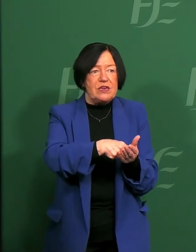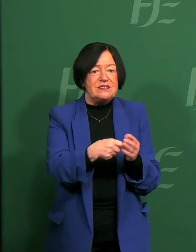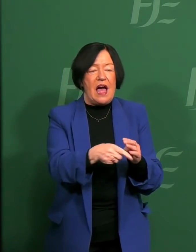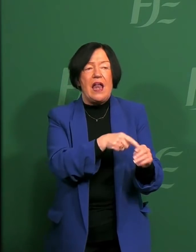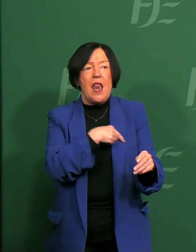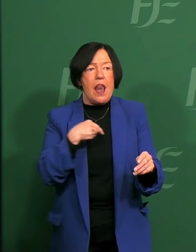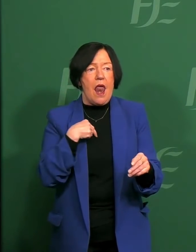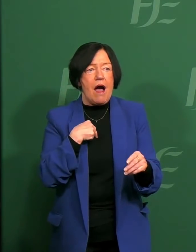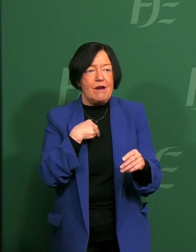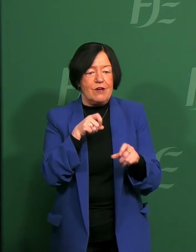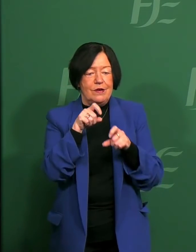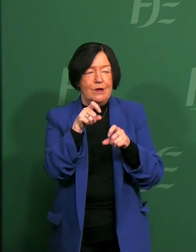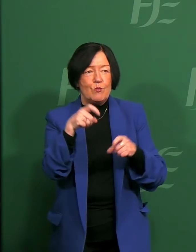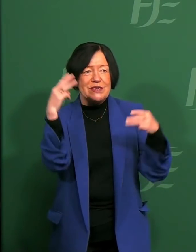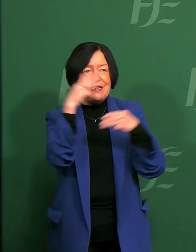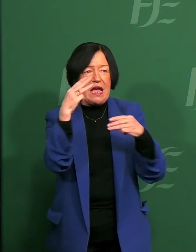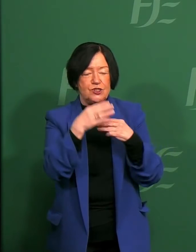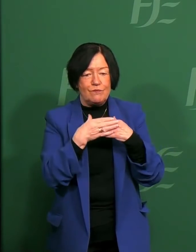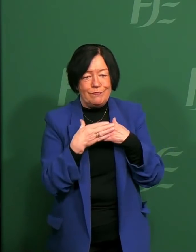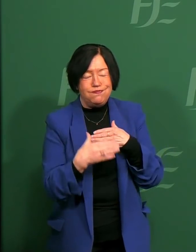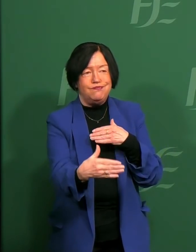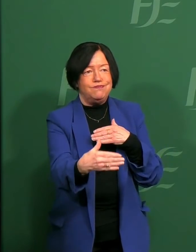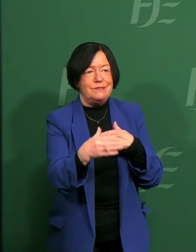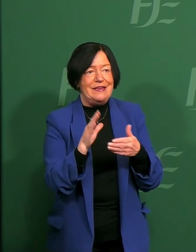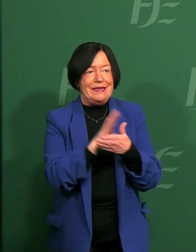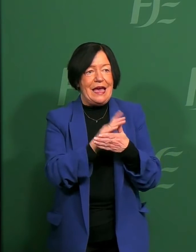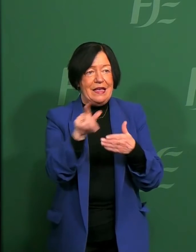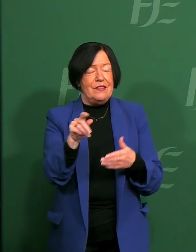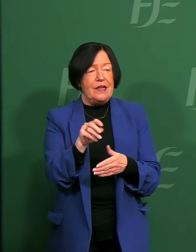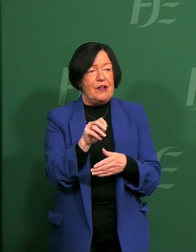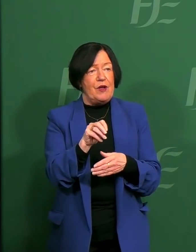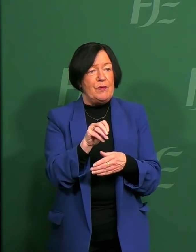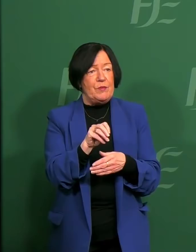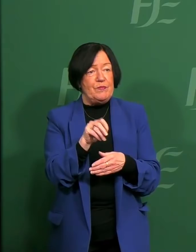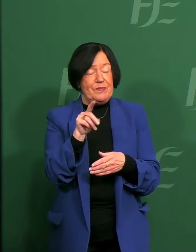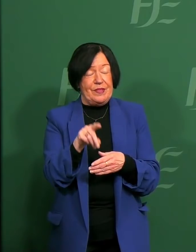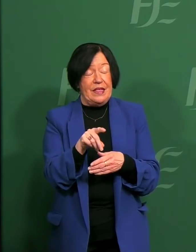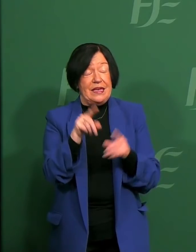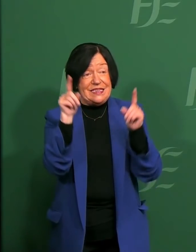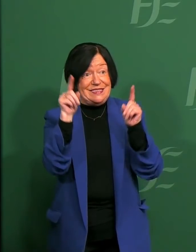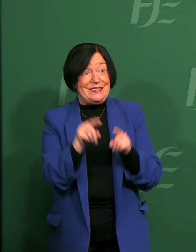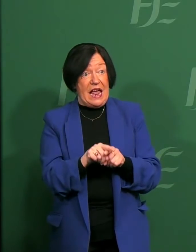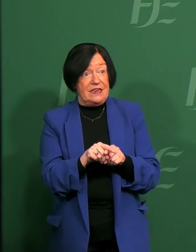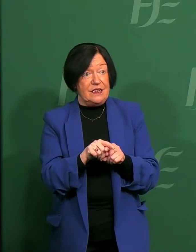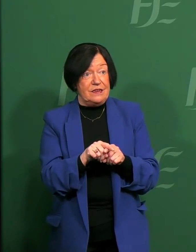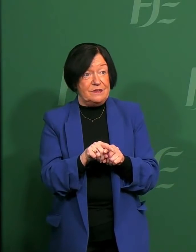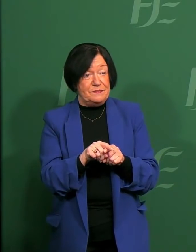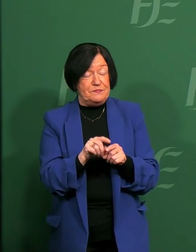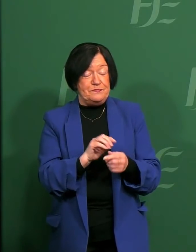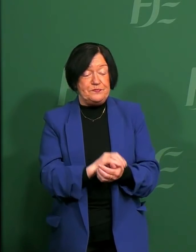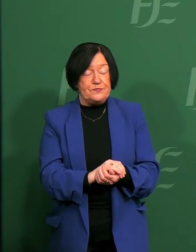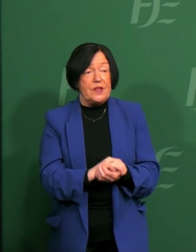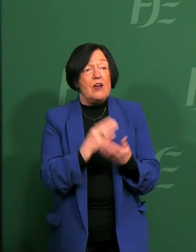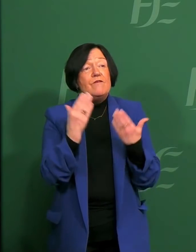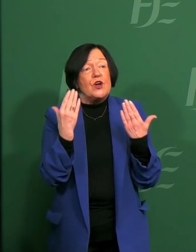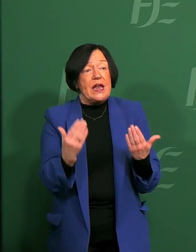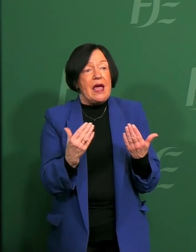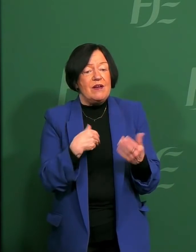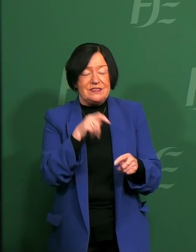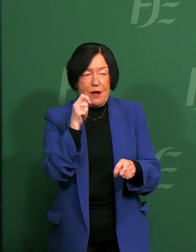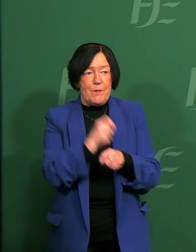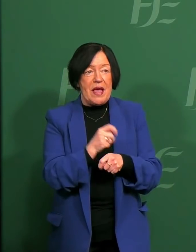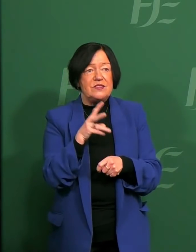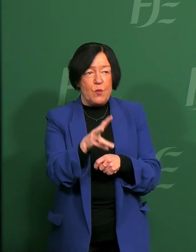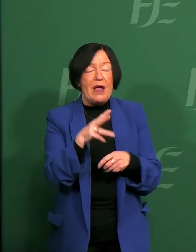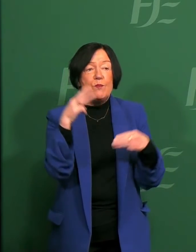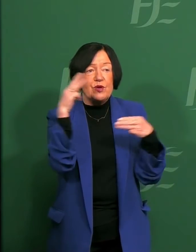longer lasting protection against the current dominant Delta variant dominant. For now, it's definitely our best form